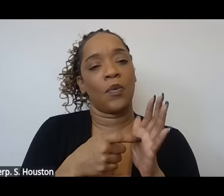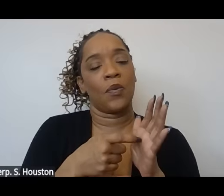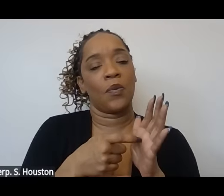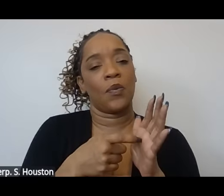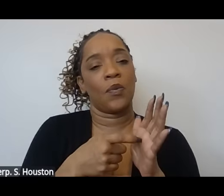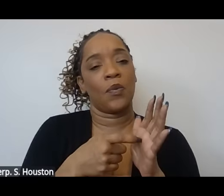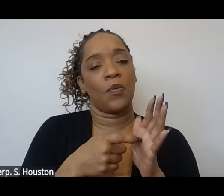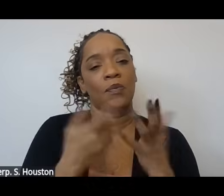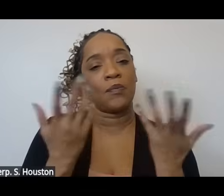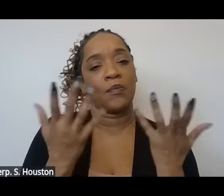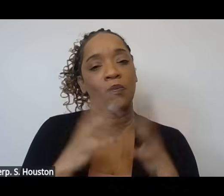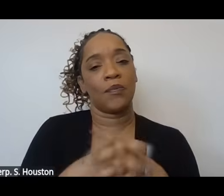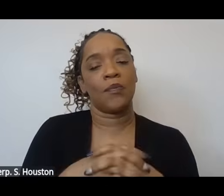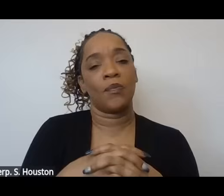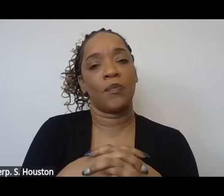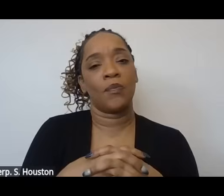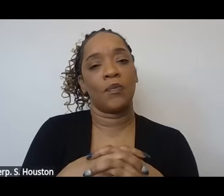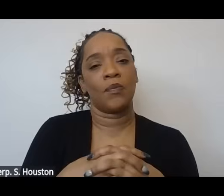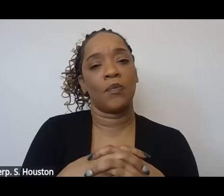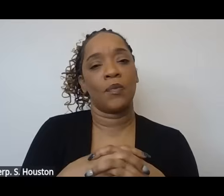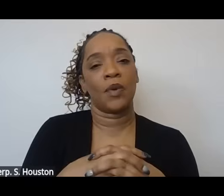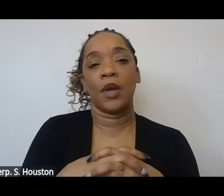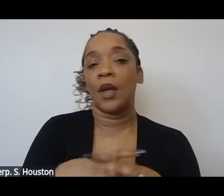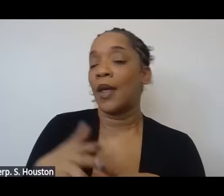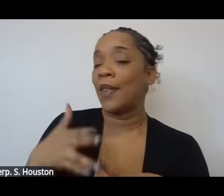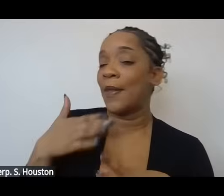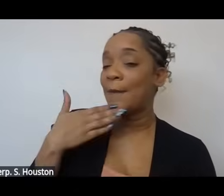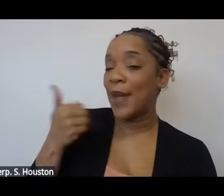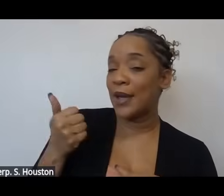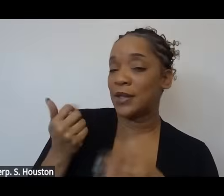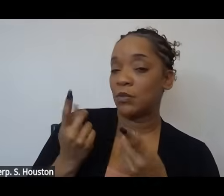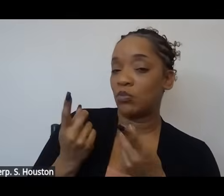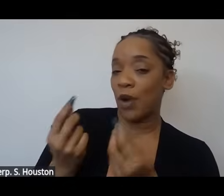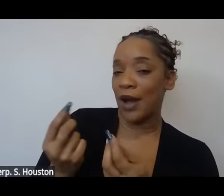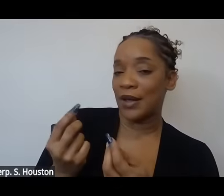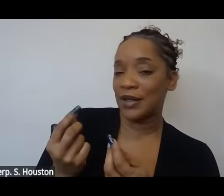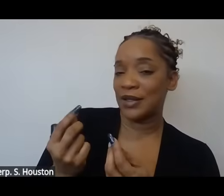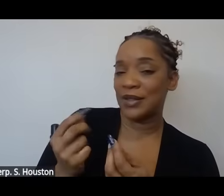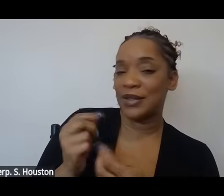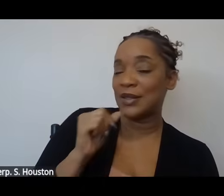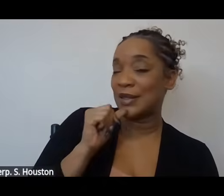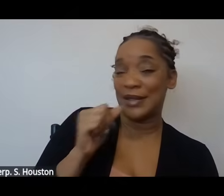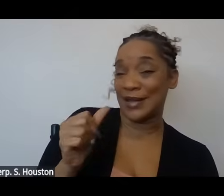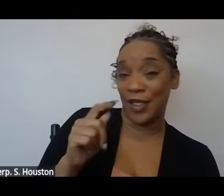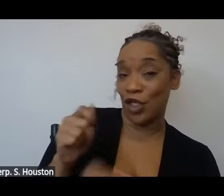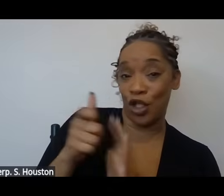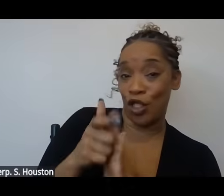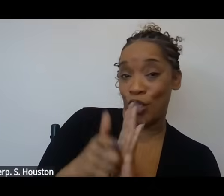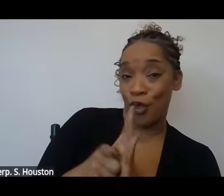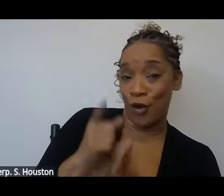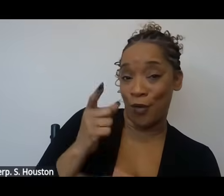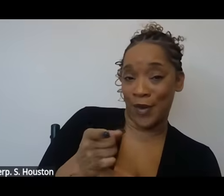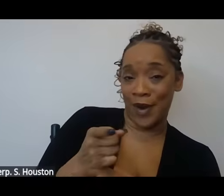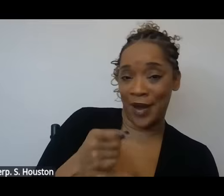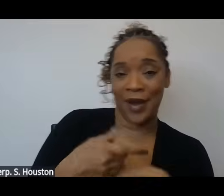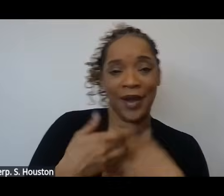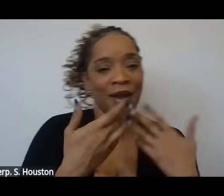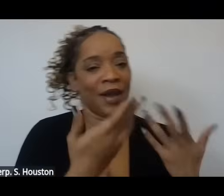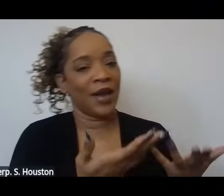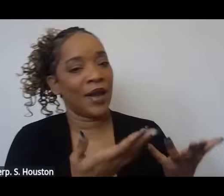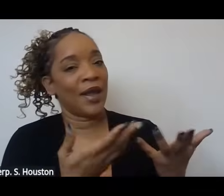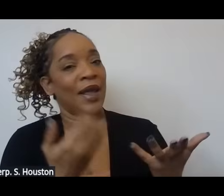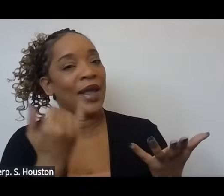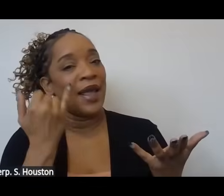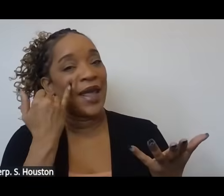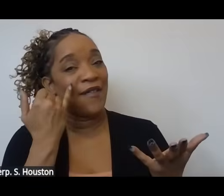this. The best practice isn't the law, right? Practice isn't the law. We but tell this people they've got to is a little submit an bit of a best exemplar, practice yeah. here. If the best practice